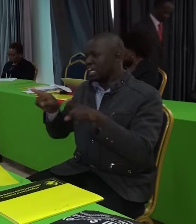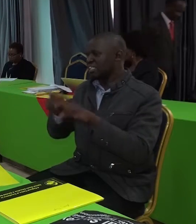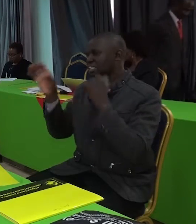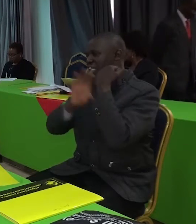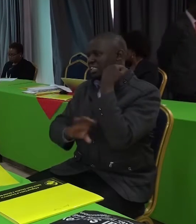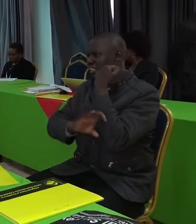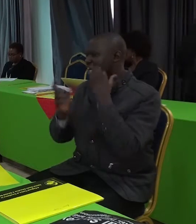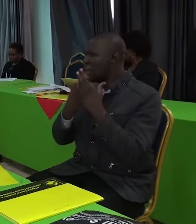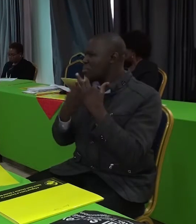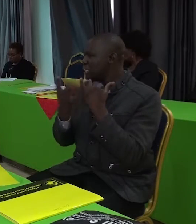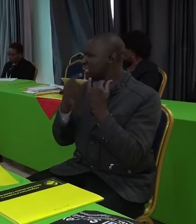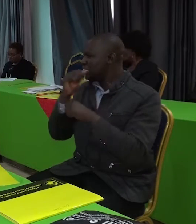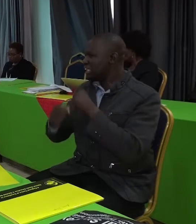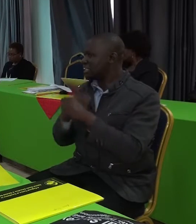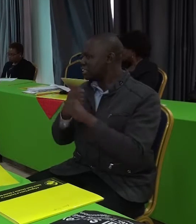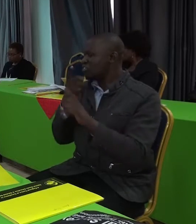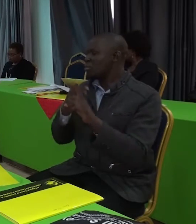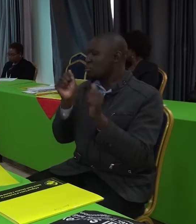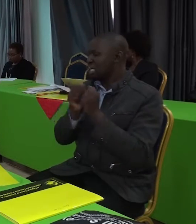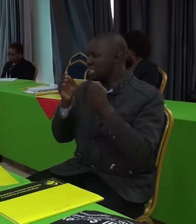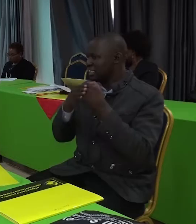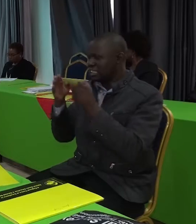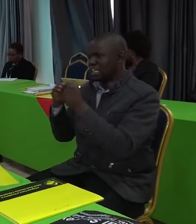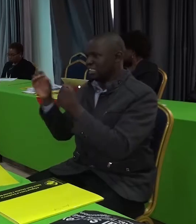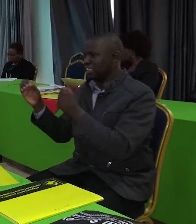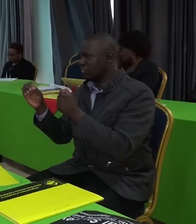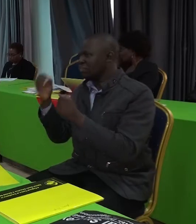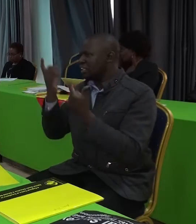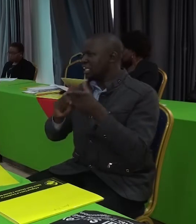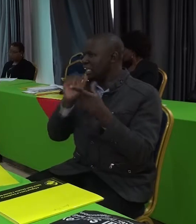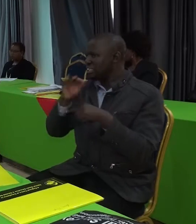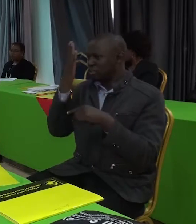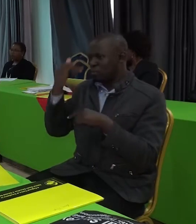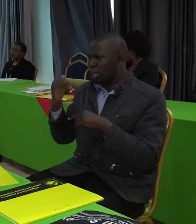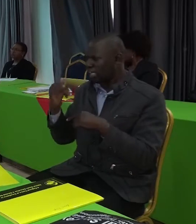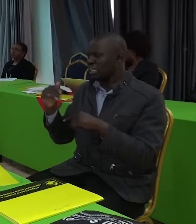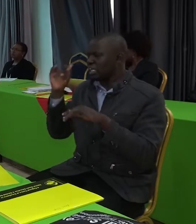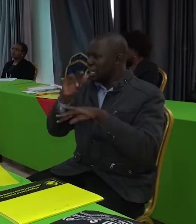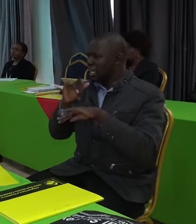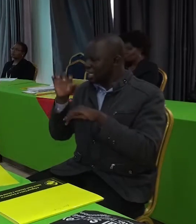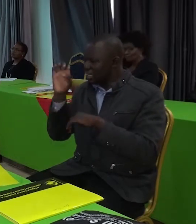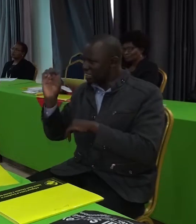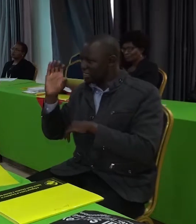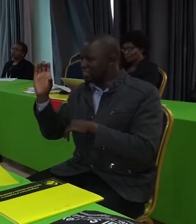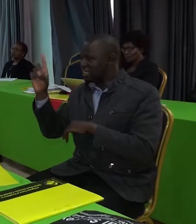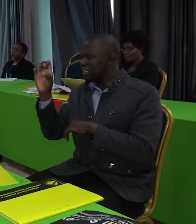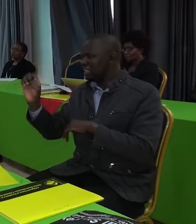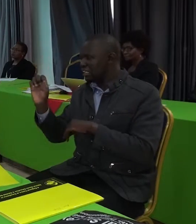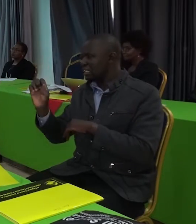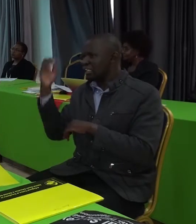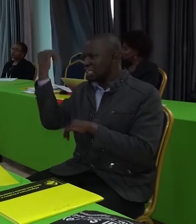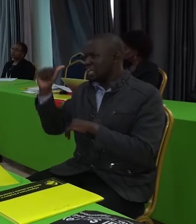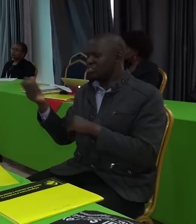years? That was 1990. When did early childhood come into the Basic Education Act as a mainstream